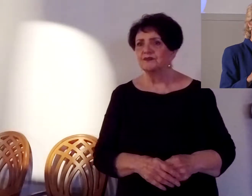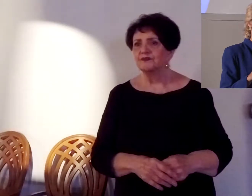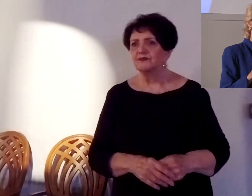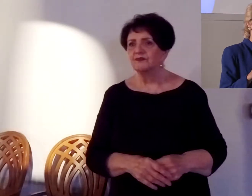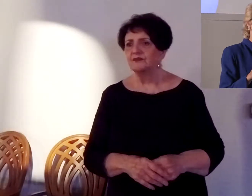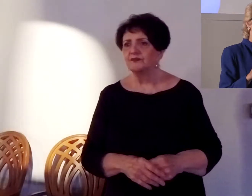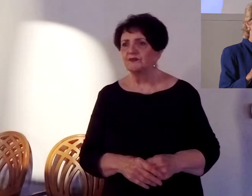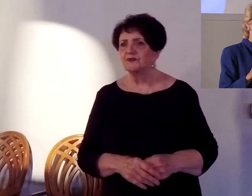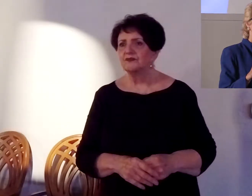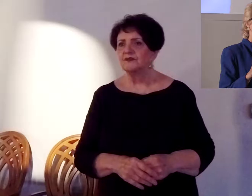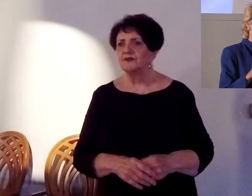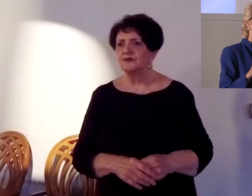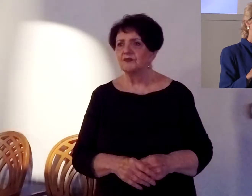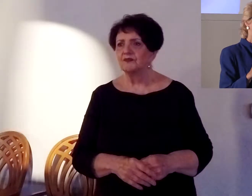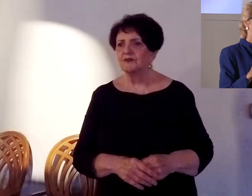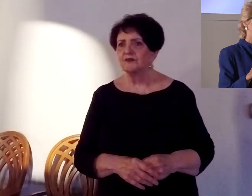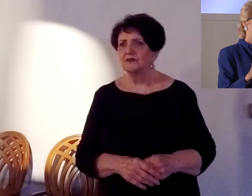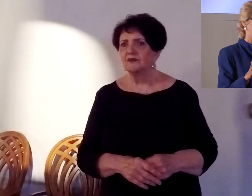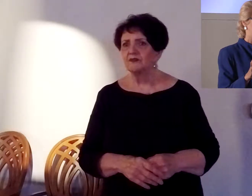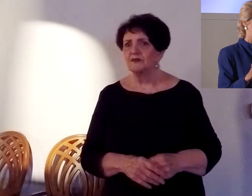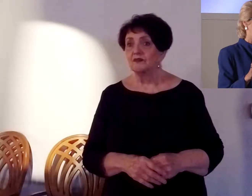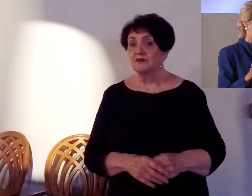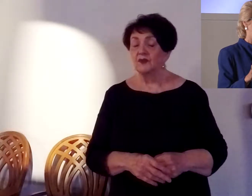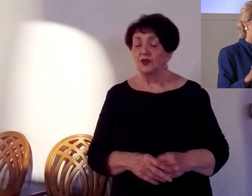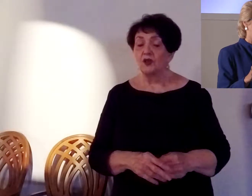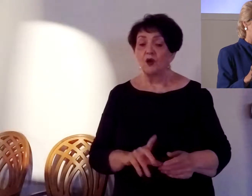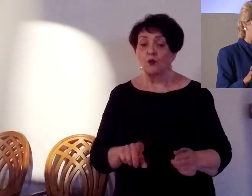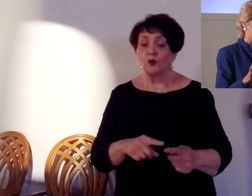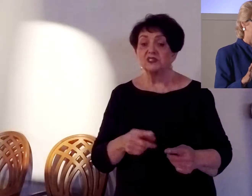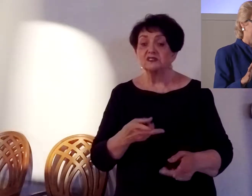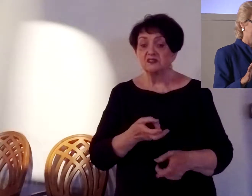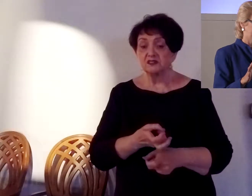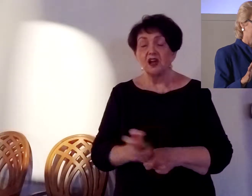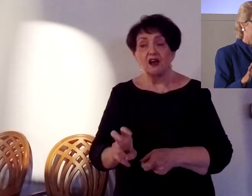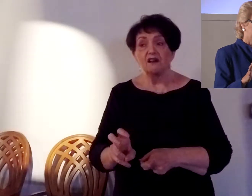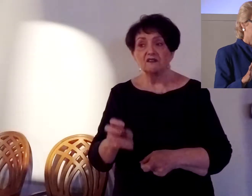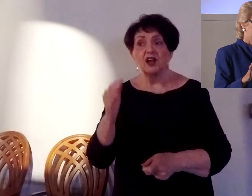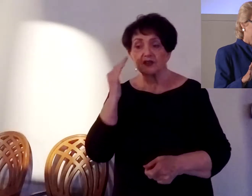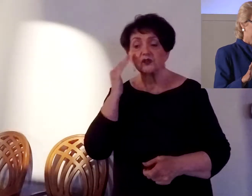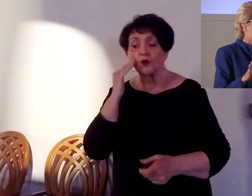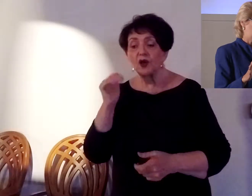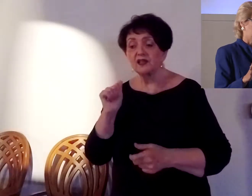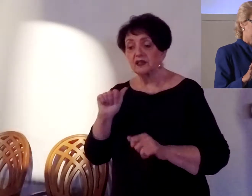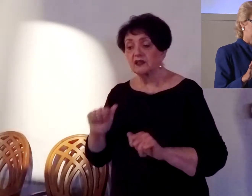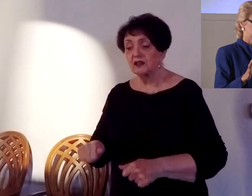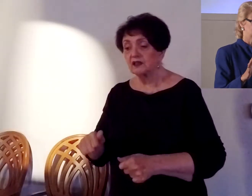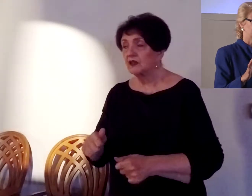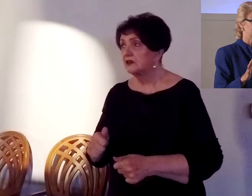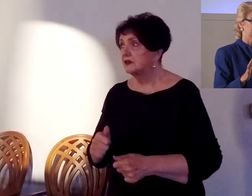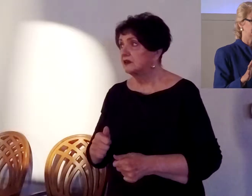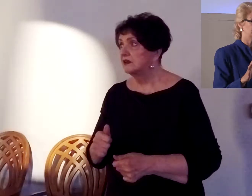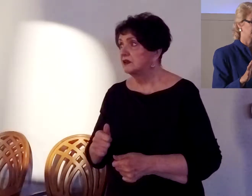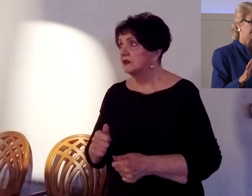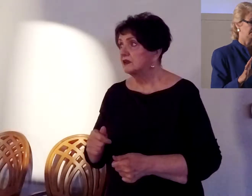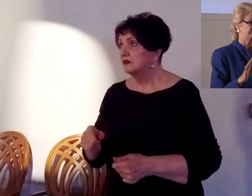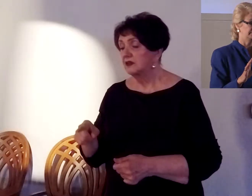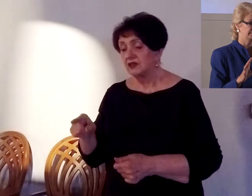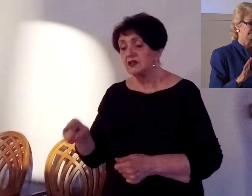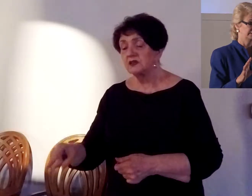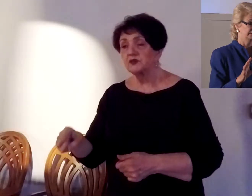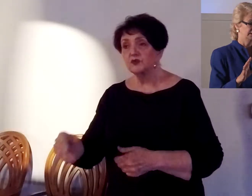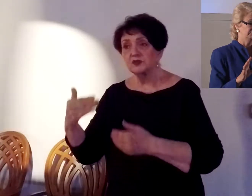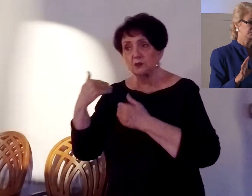you know, and when the going is tough, I don't help him. I don't. He's responsible for his own